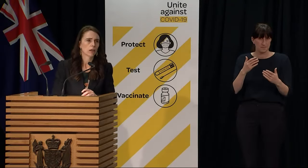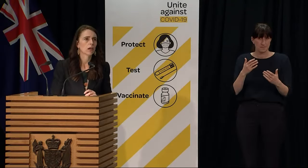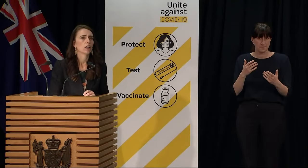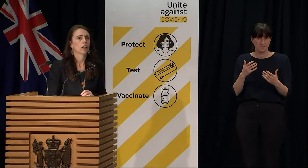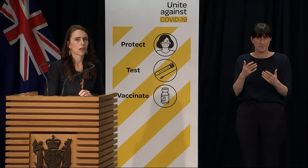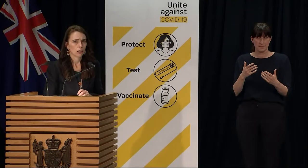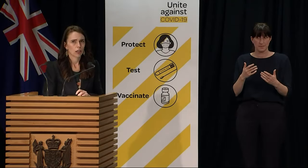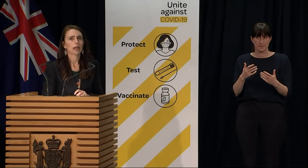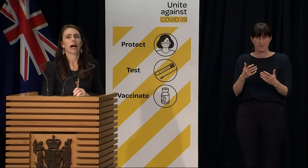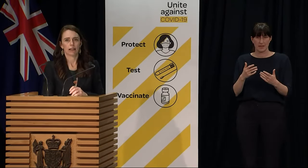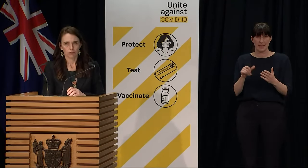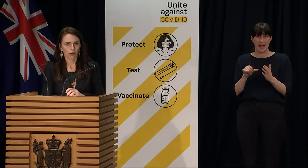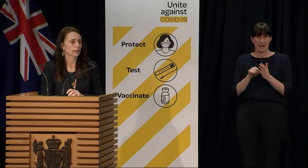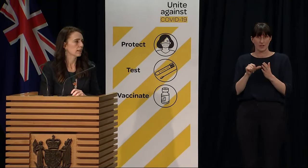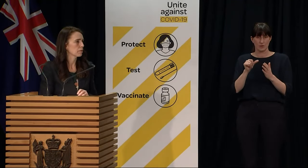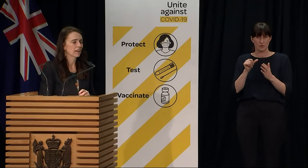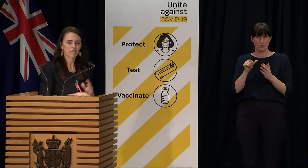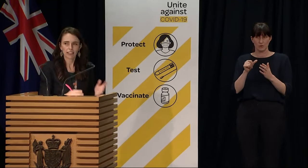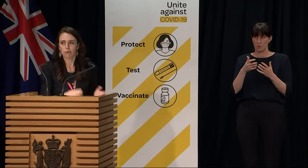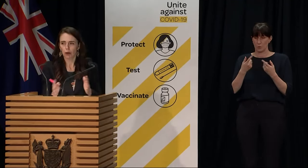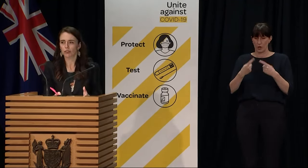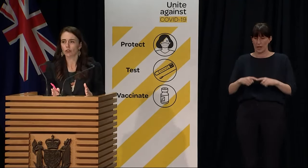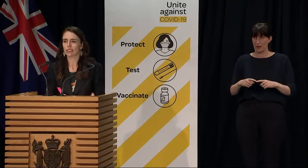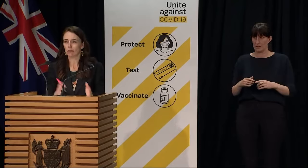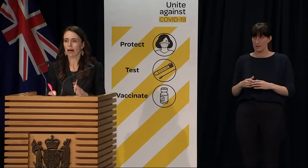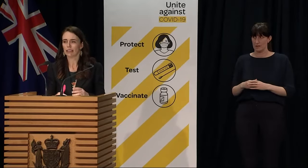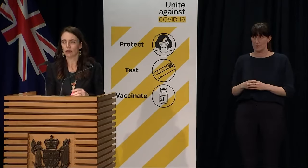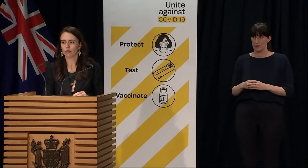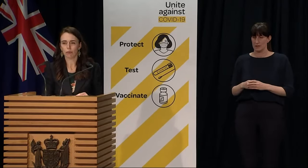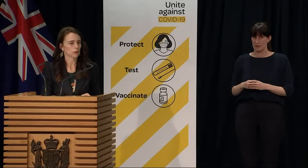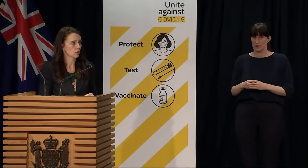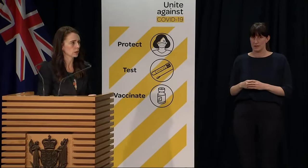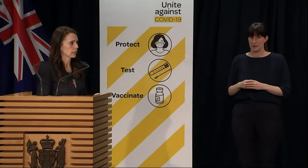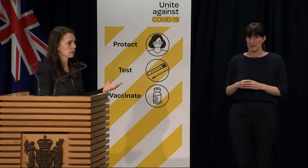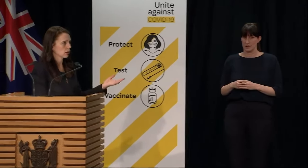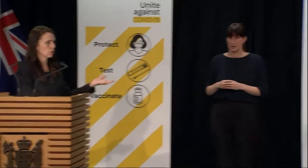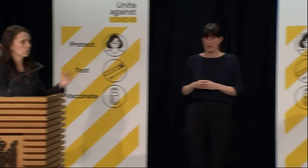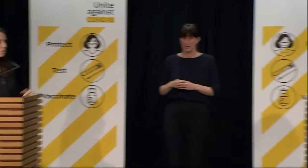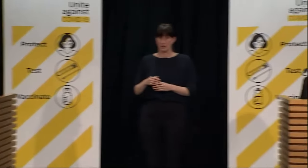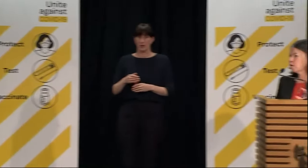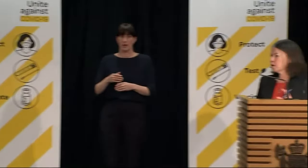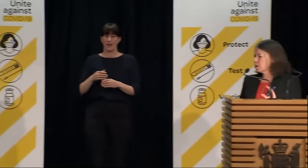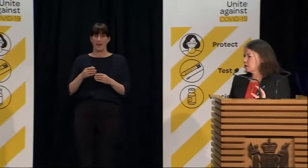on post-lockdown? Right. That have been infected post-lockdown and passed it on post-lockdown.